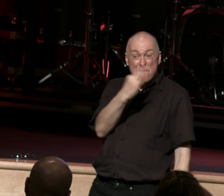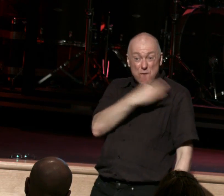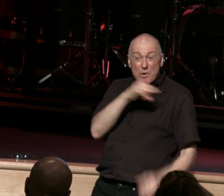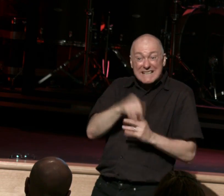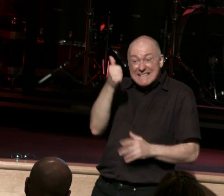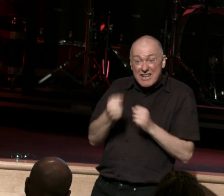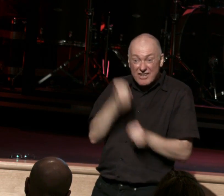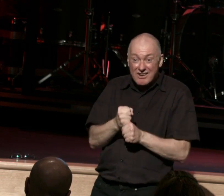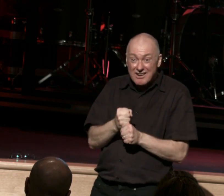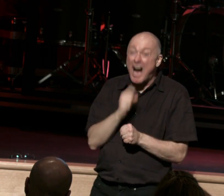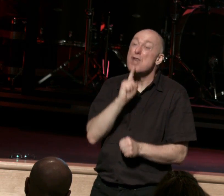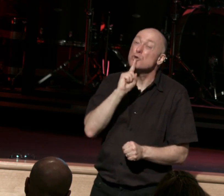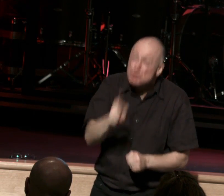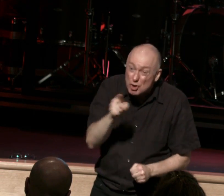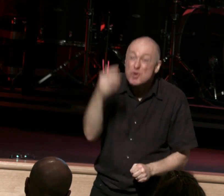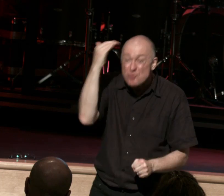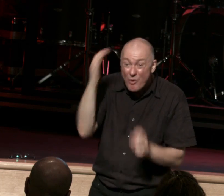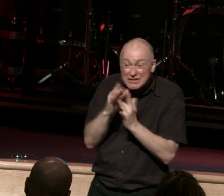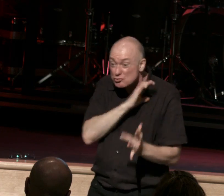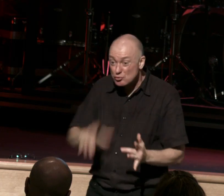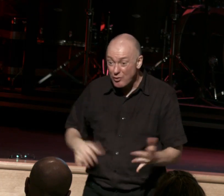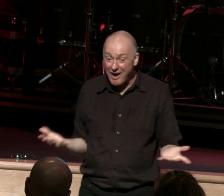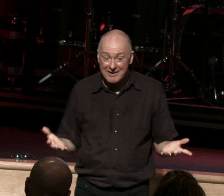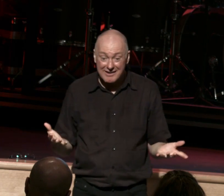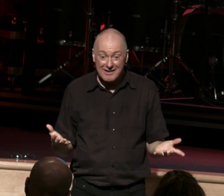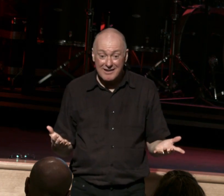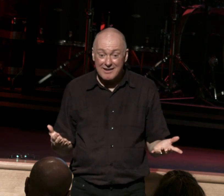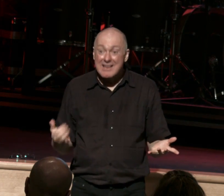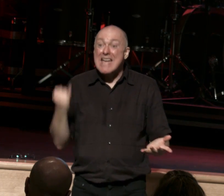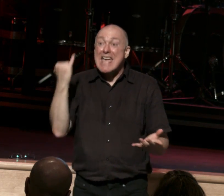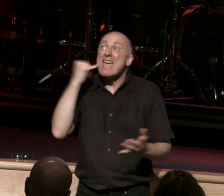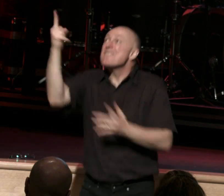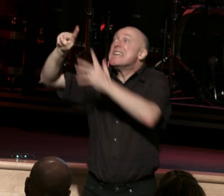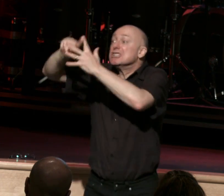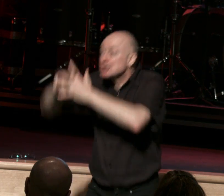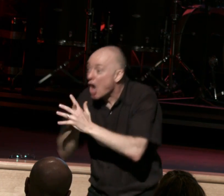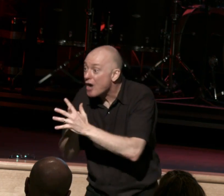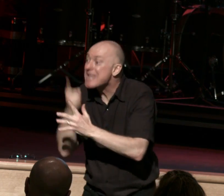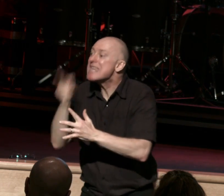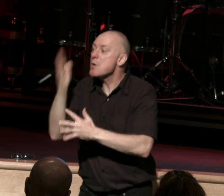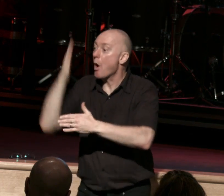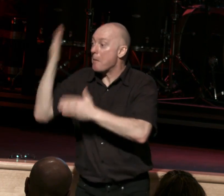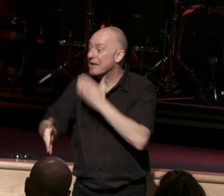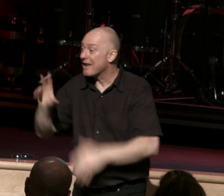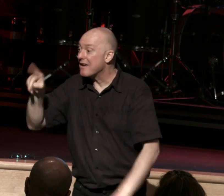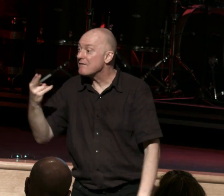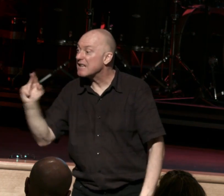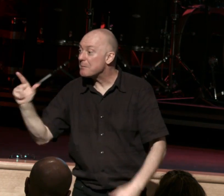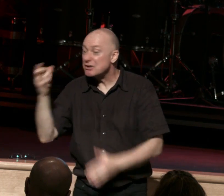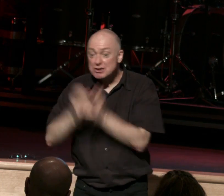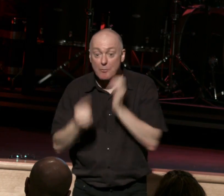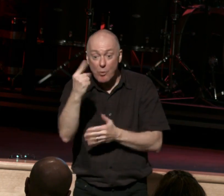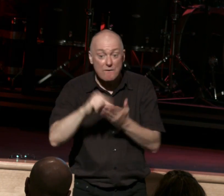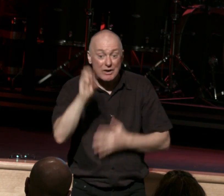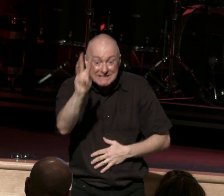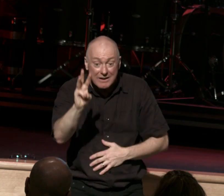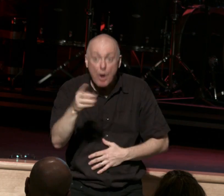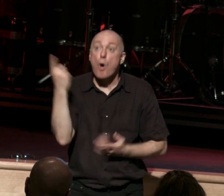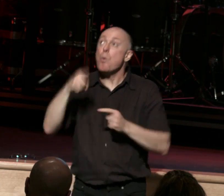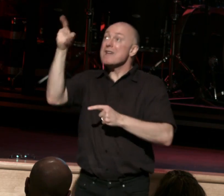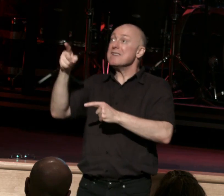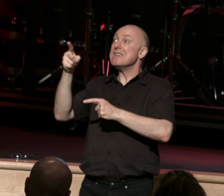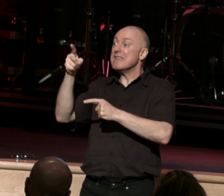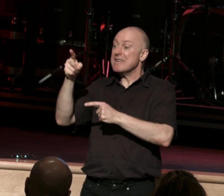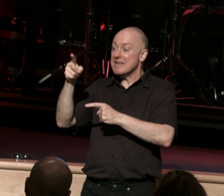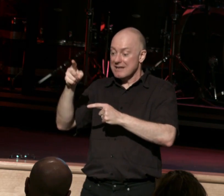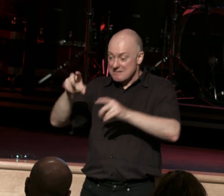in a decade, are you sure you know Jesus Christ? Because if he has started something, he's going to complete it, Philippians 1, verse 6. And